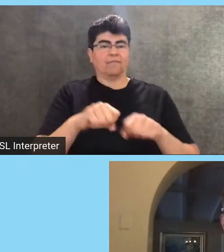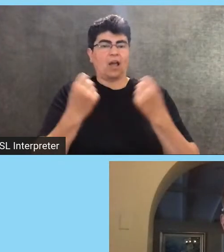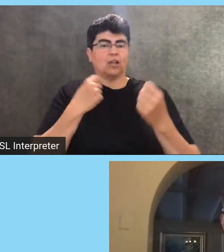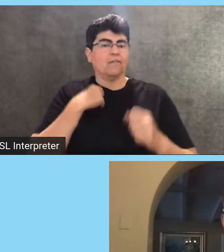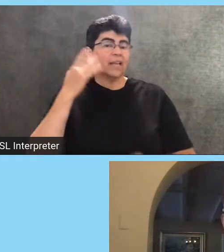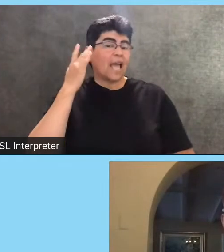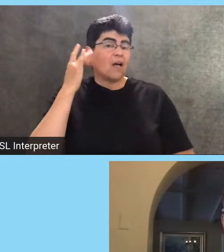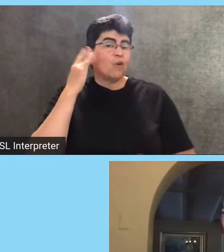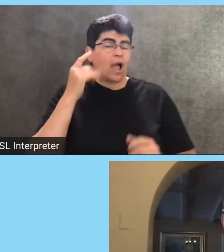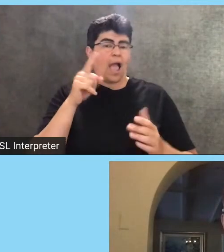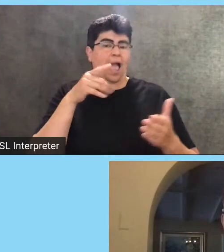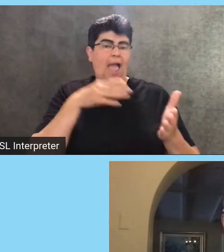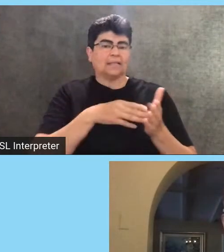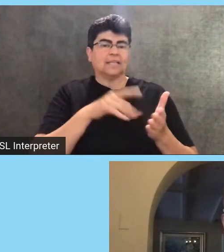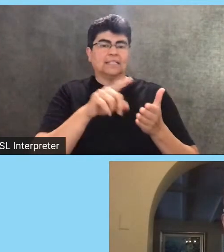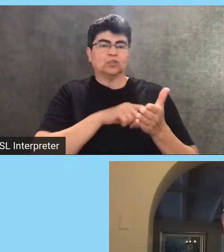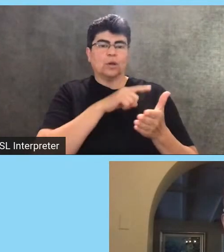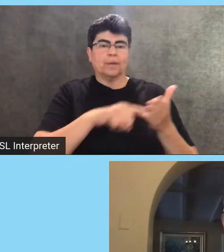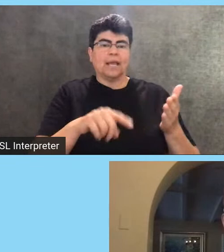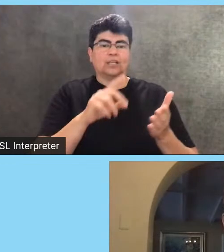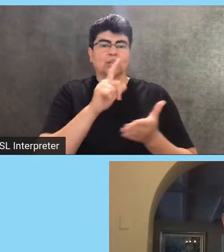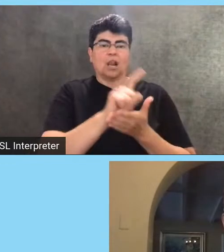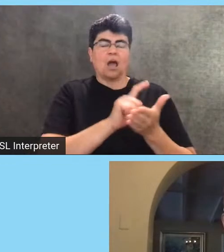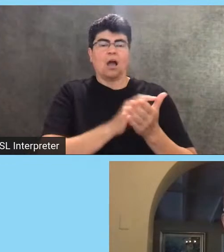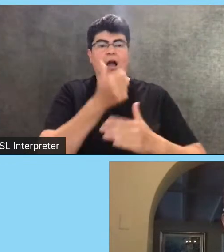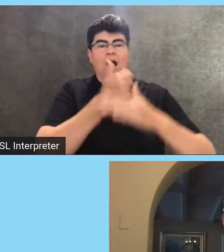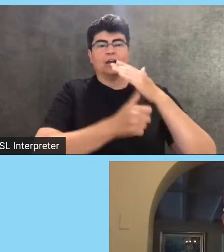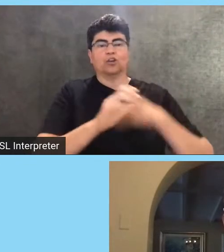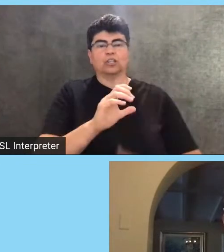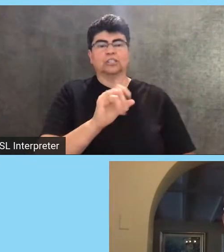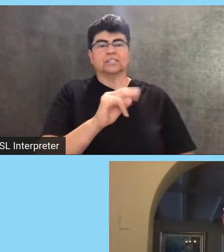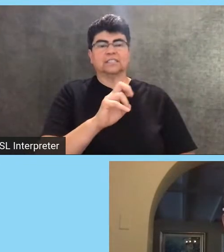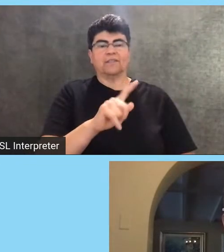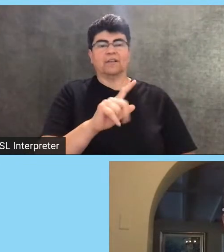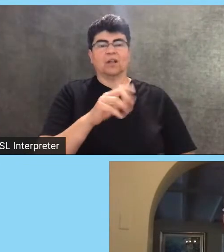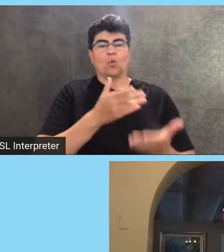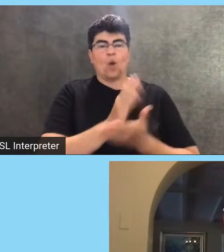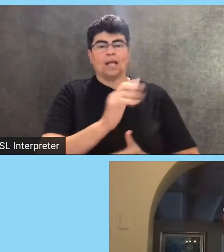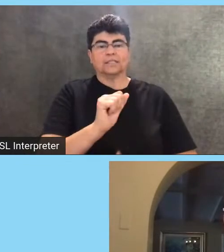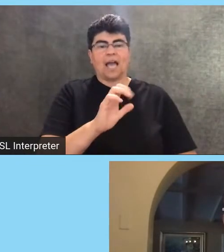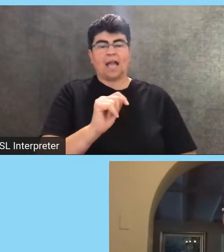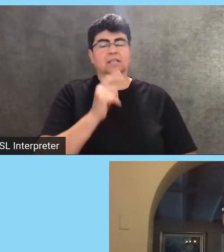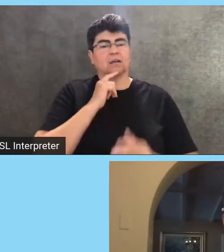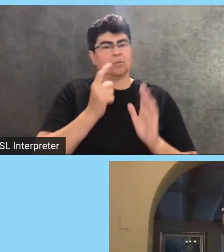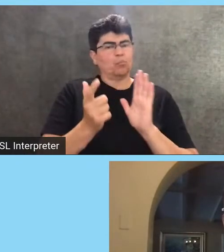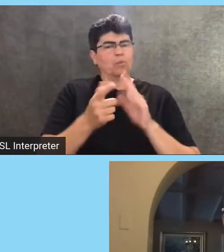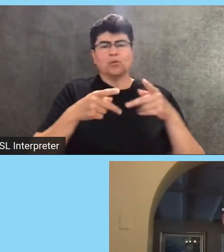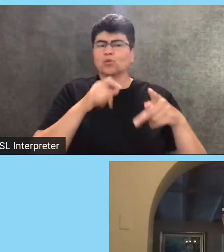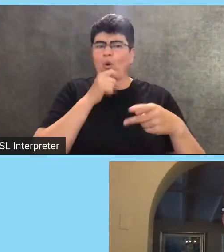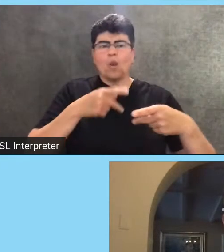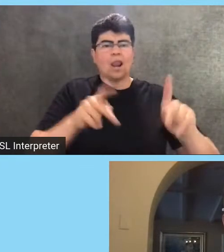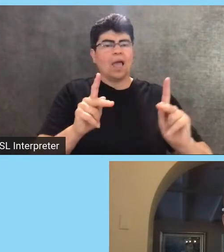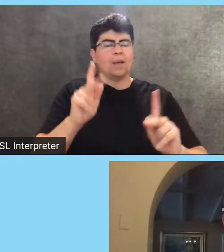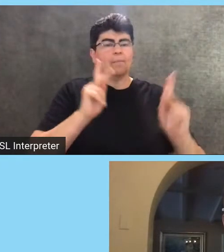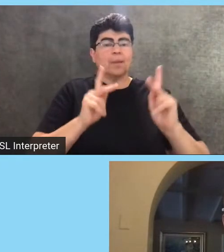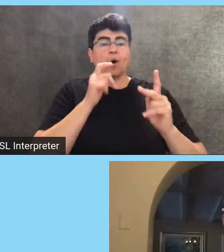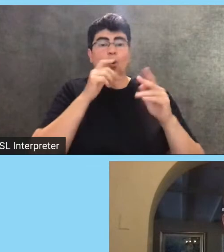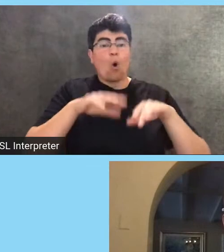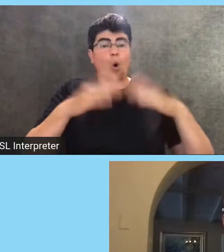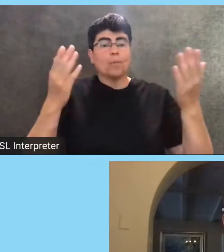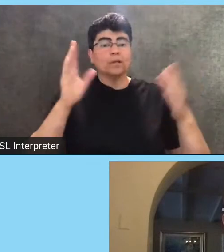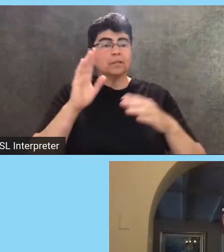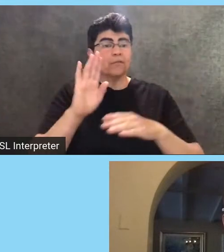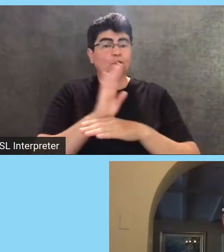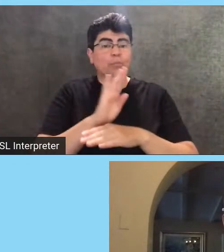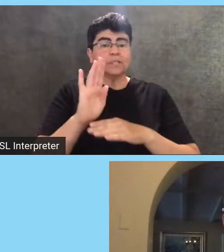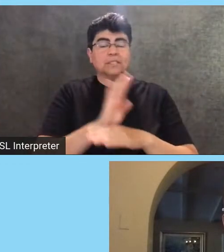California's anti-discrimination law under the UNRRA Civil Rights Act, which prohibits businesses open to the public from